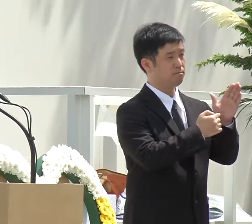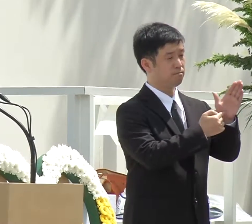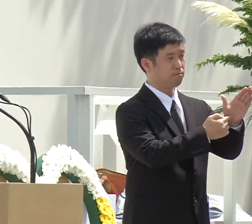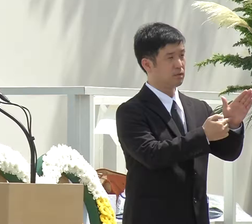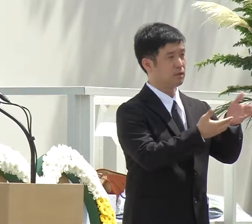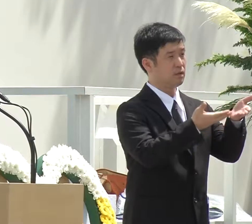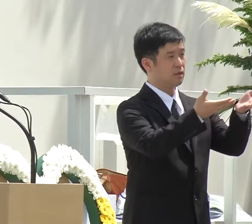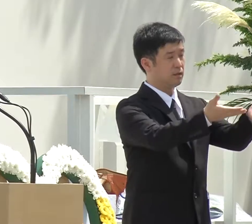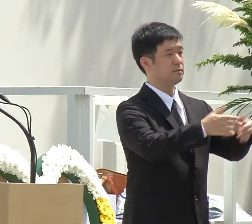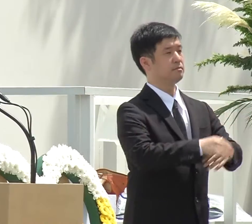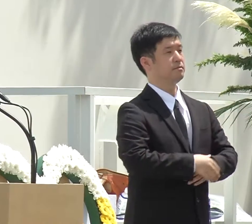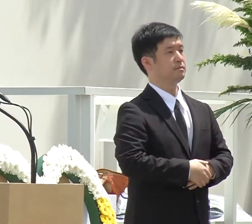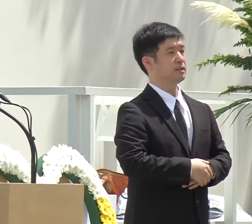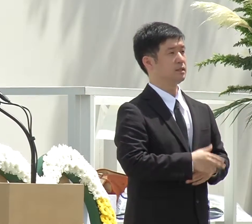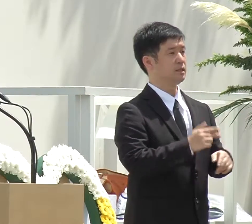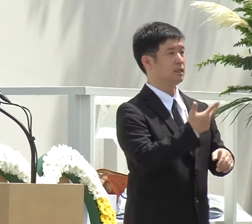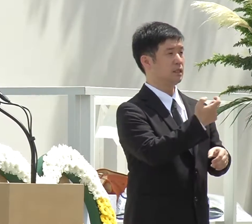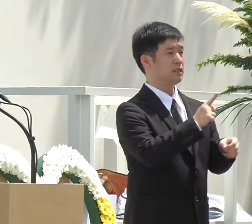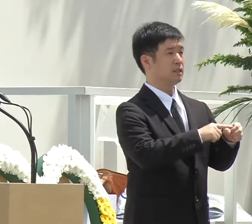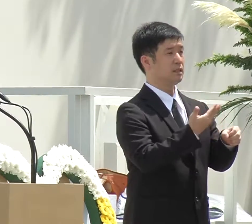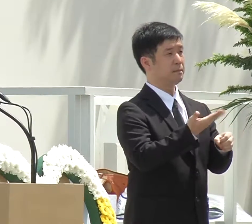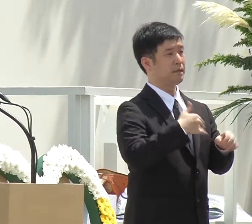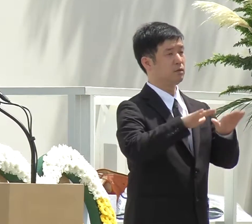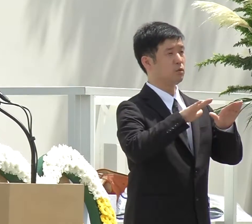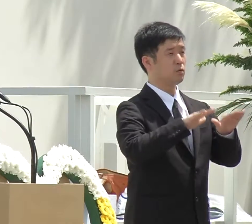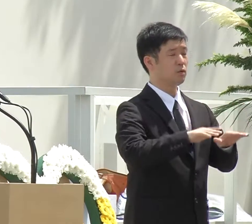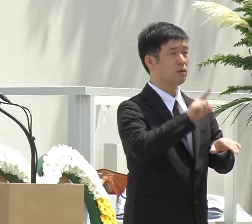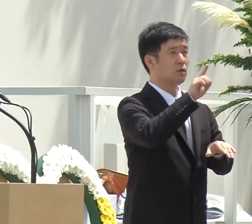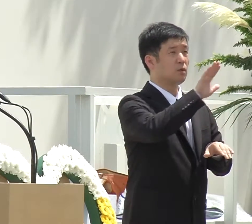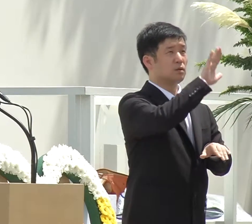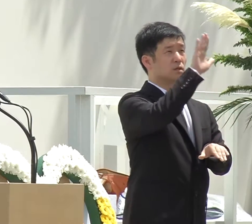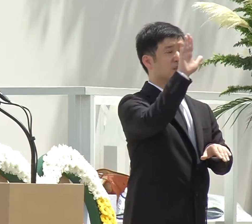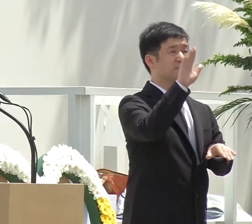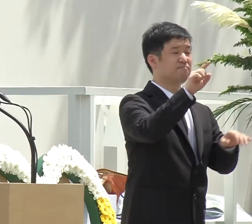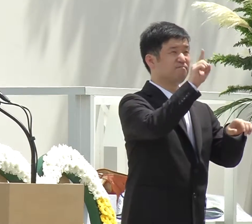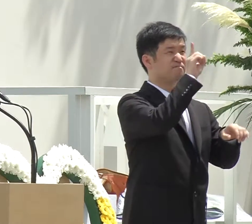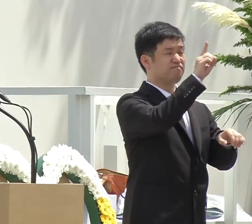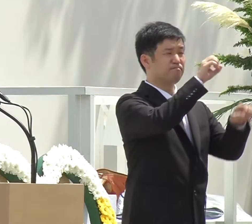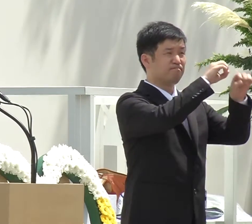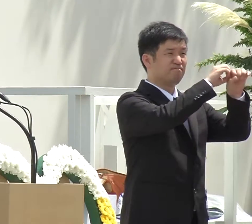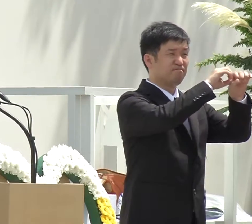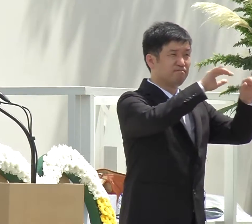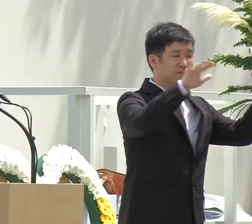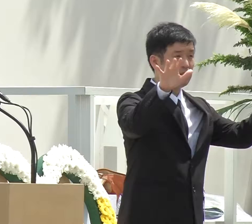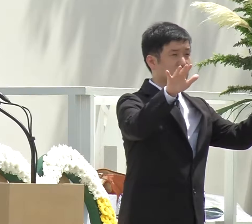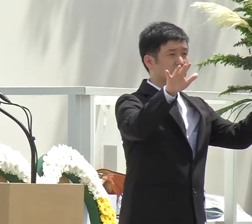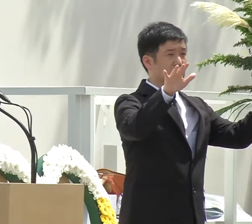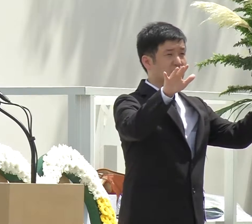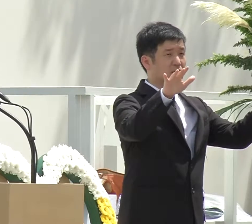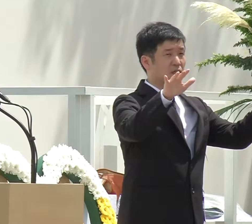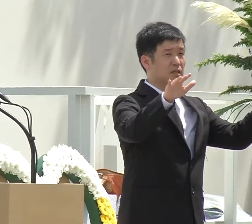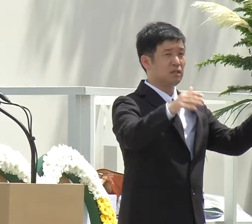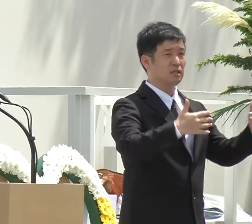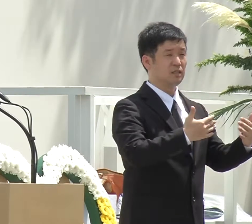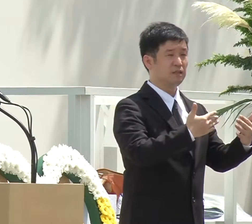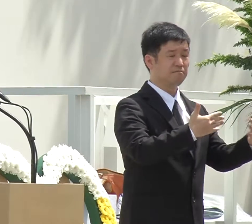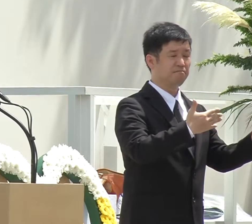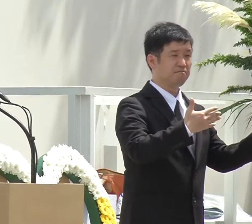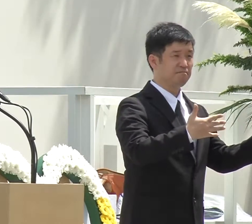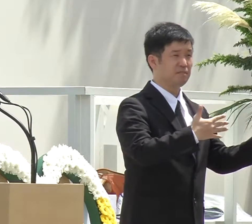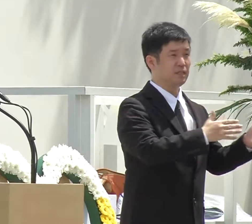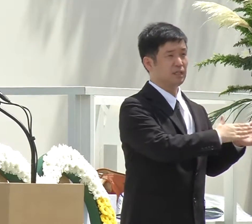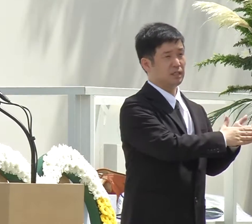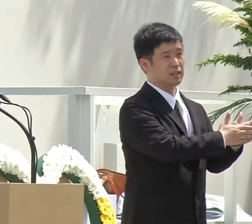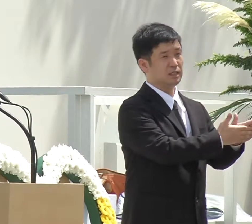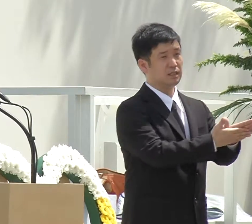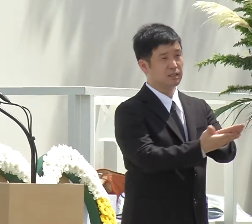with the people of Nagasaki Prefecture. 77 years ago this day, a single atomic bomb that exploded over the